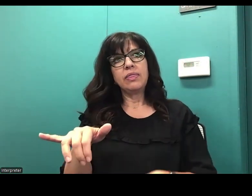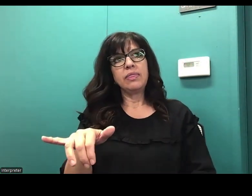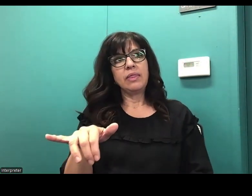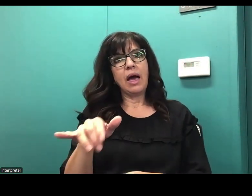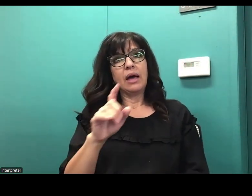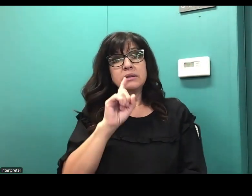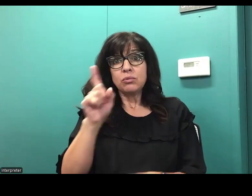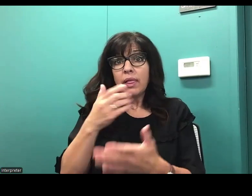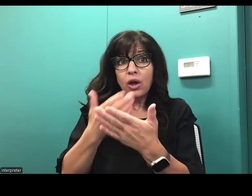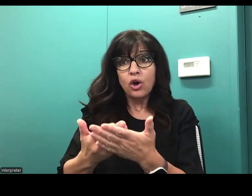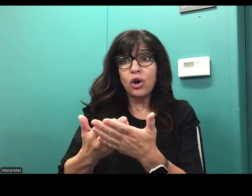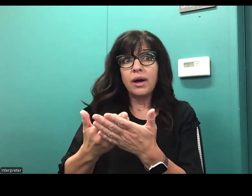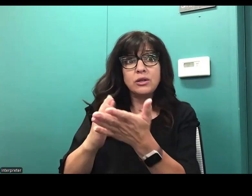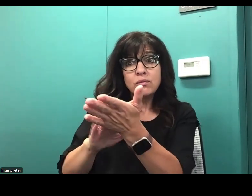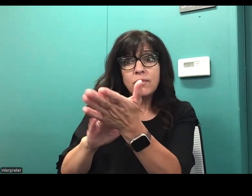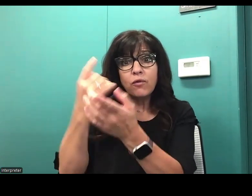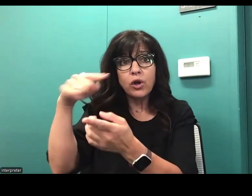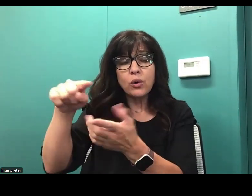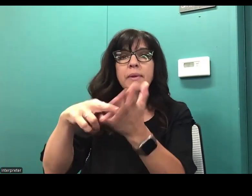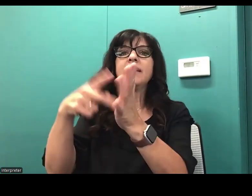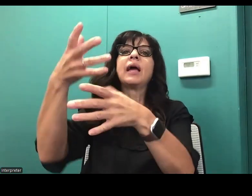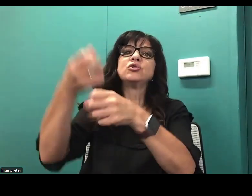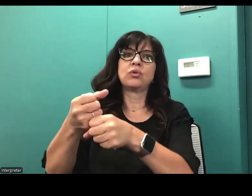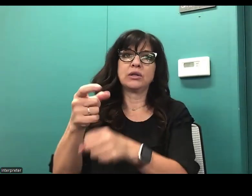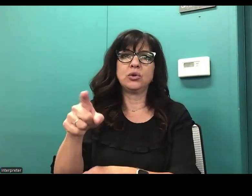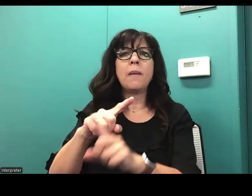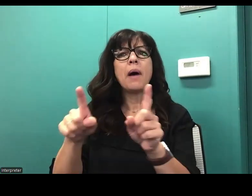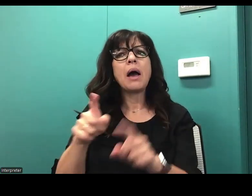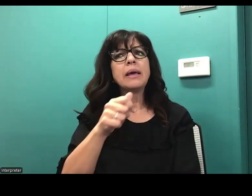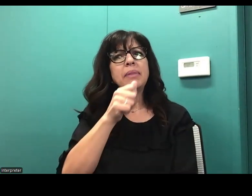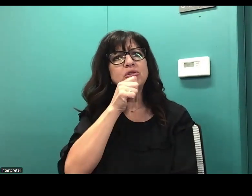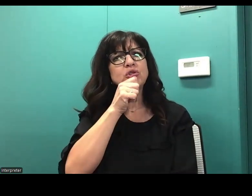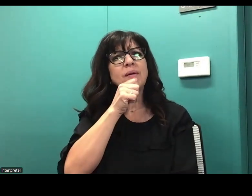that's really good for you. That means they trust you. But keep that to yourself unless